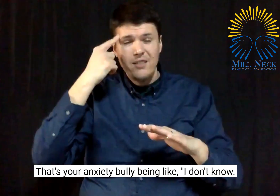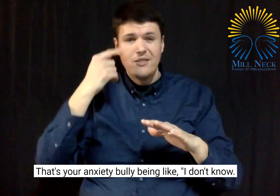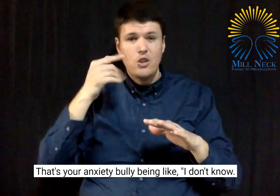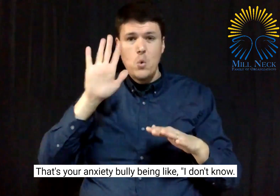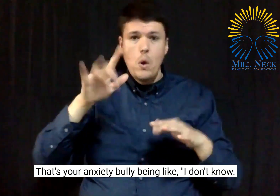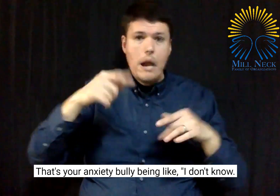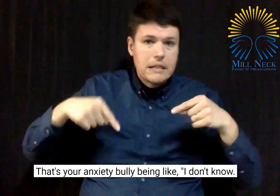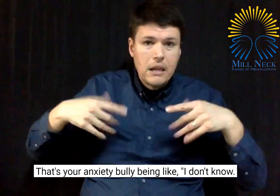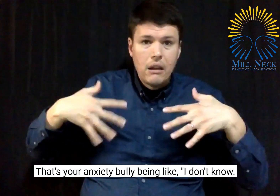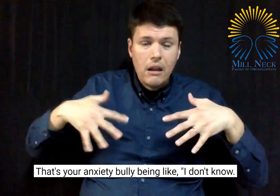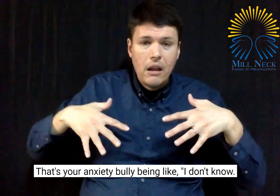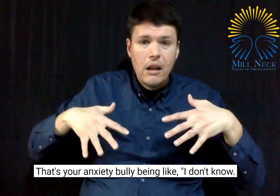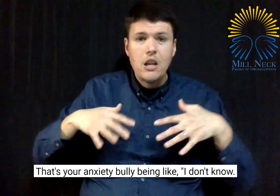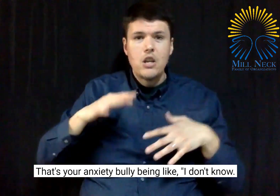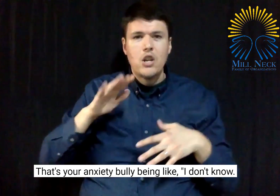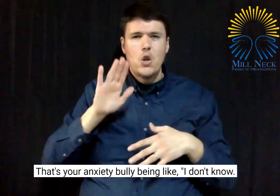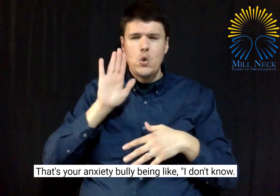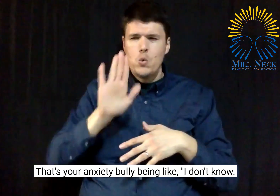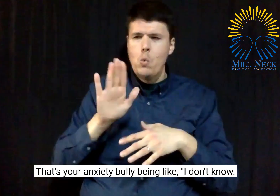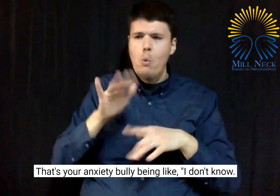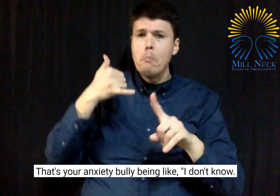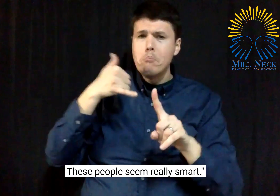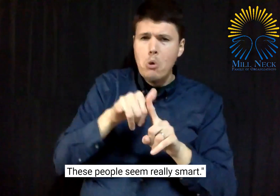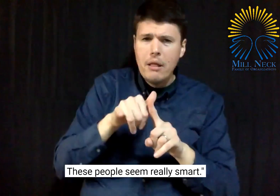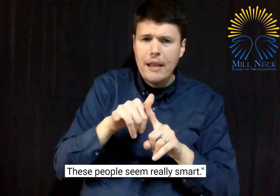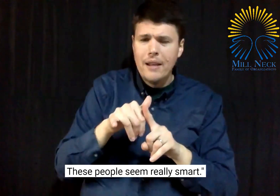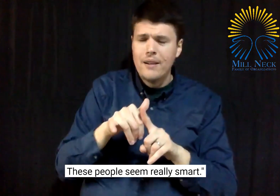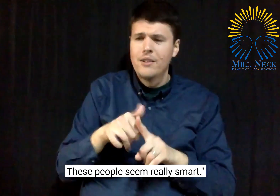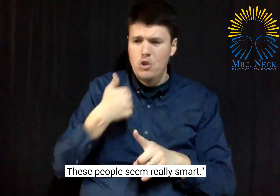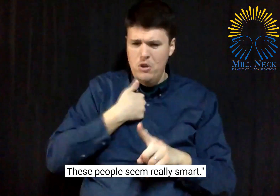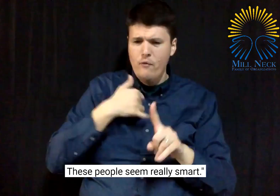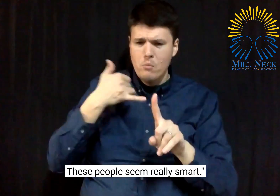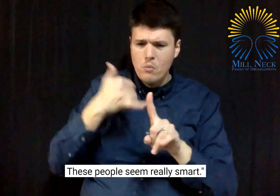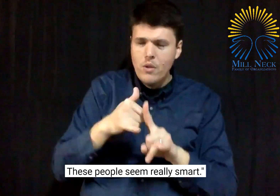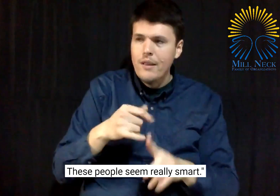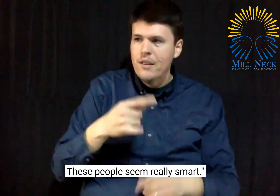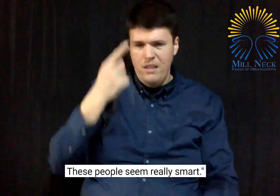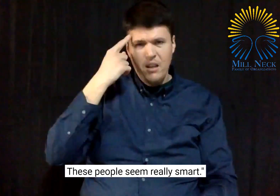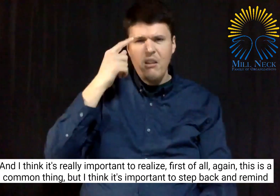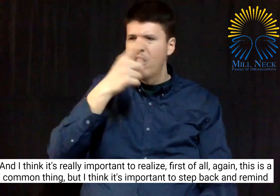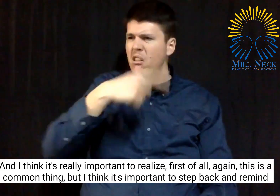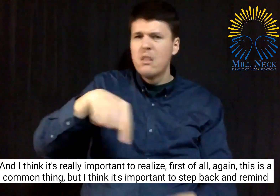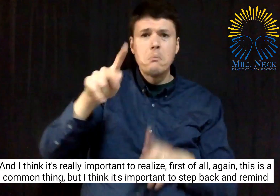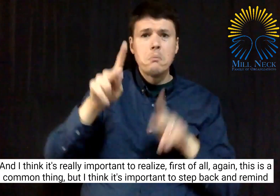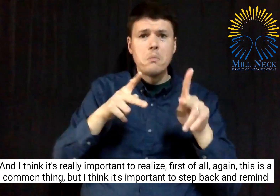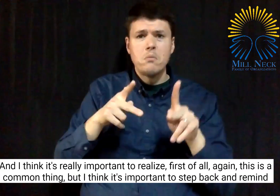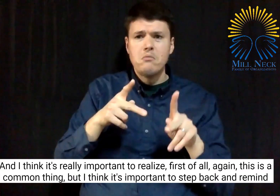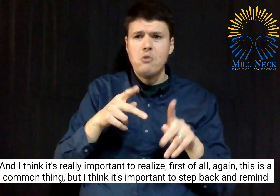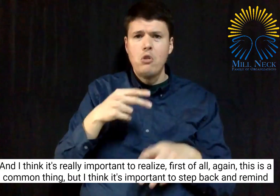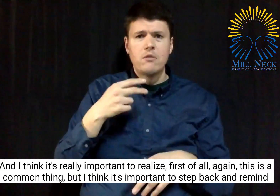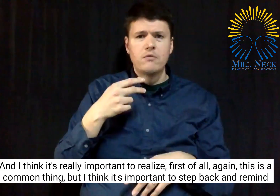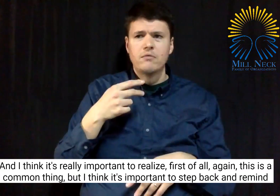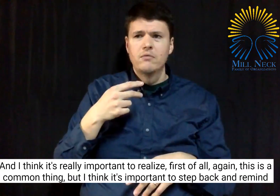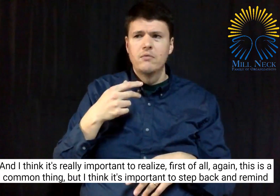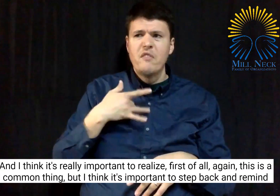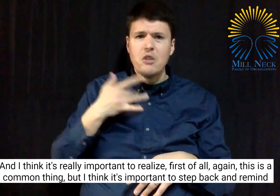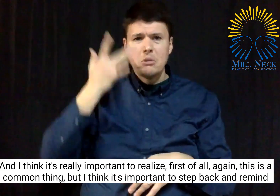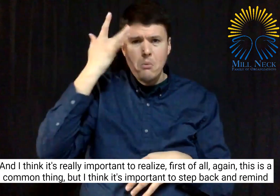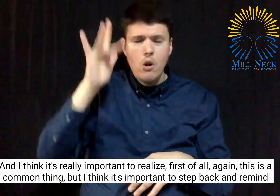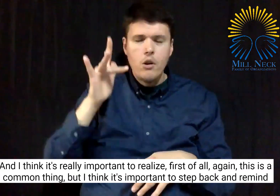anxiety bully being like, I don't know, these people seem really smart. And I think it's really important to realize, first of all,